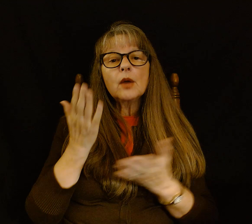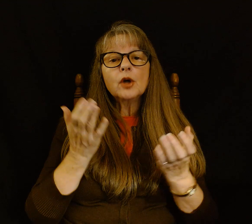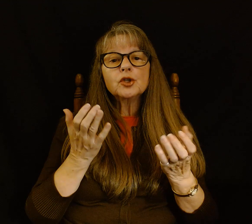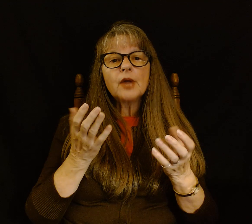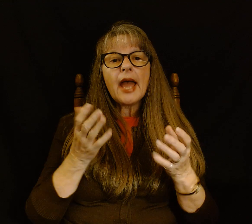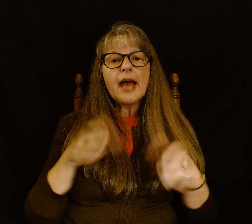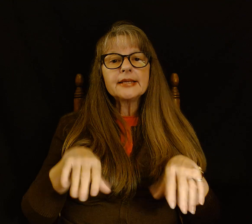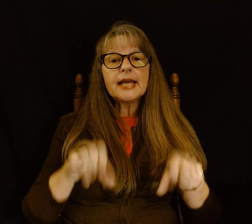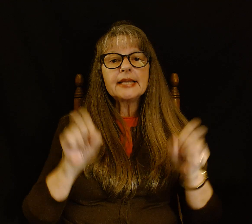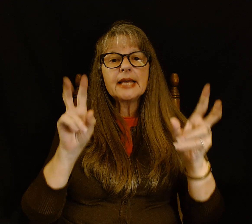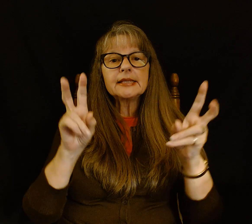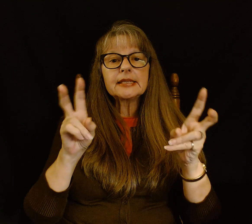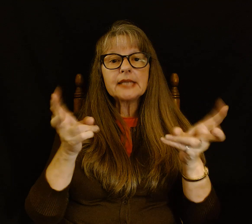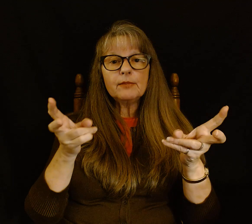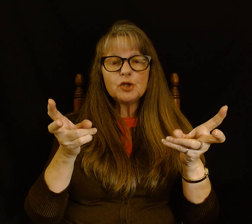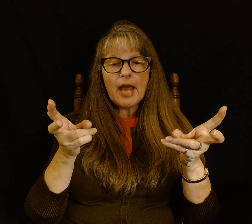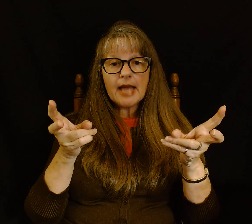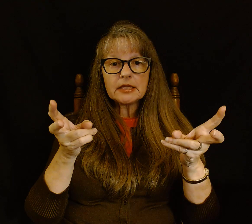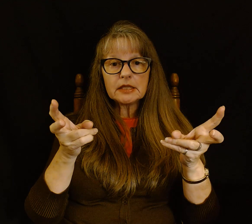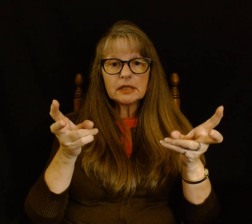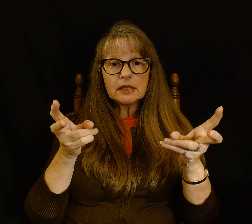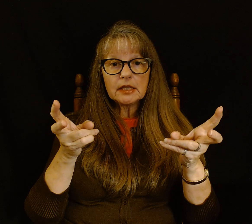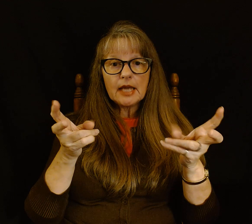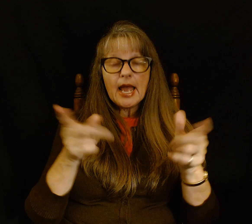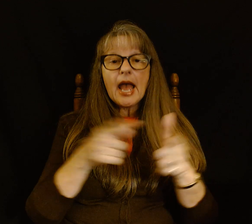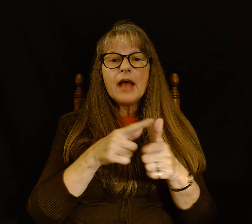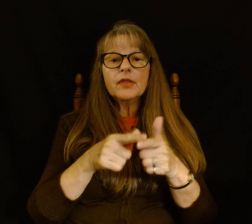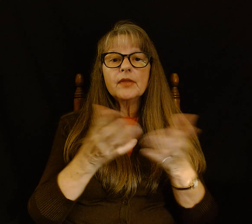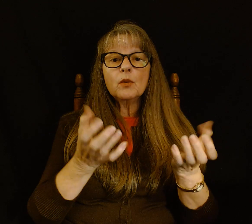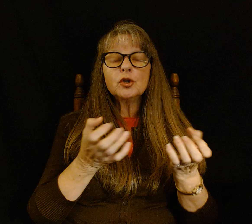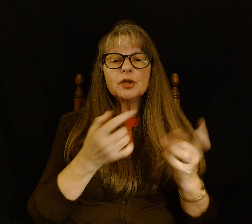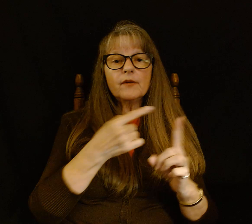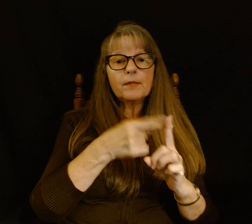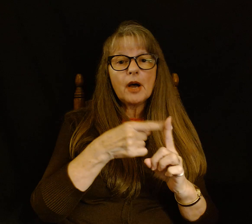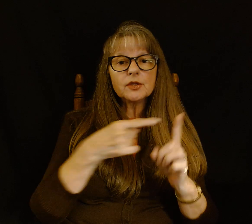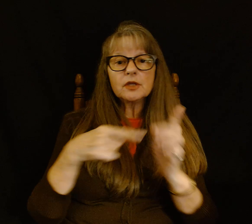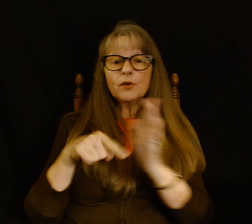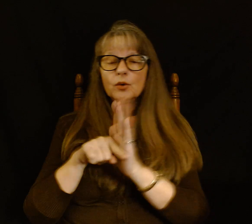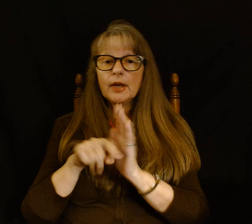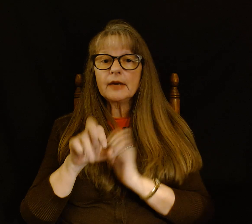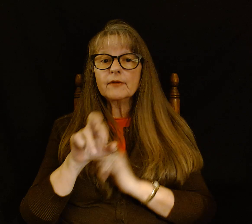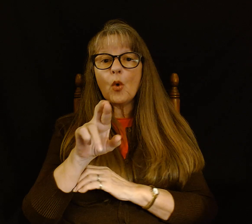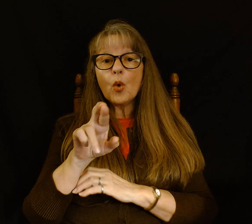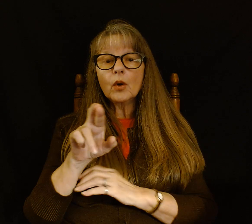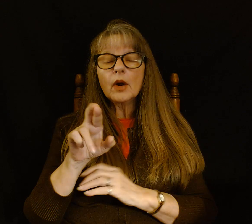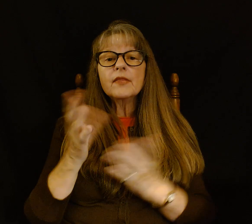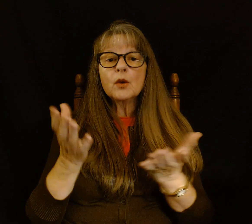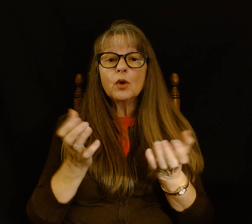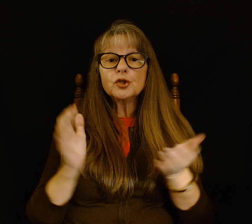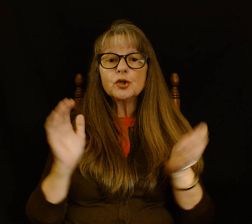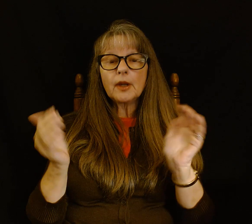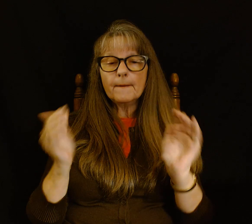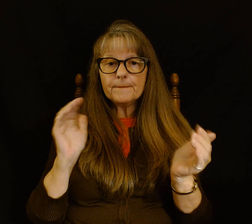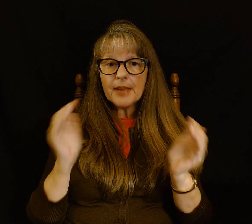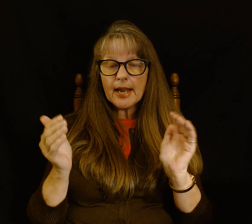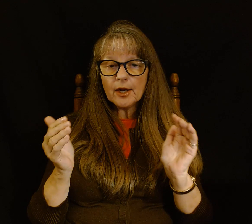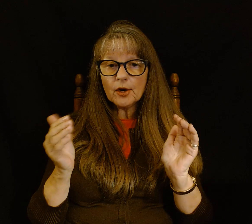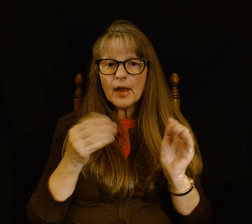you to take that subject, and then they want you to have a positive or negative, or they want you to compare